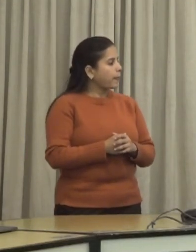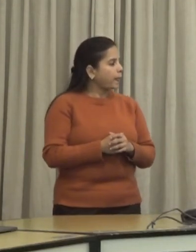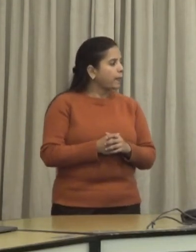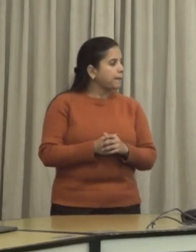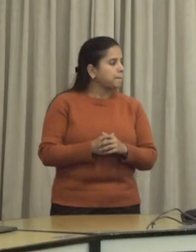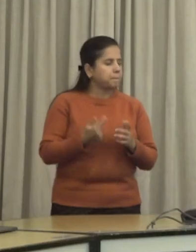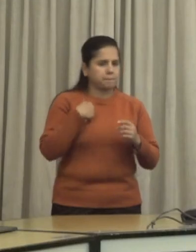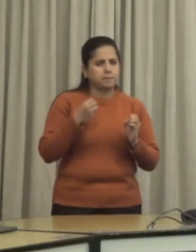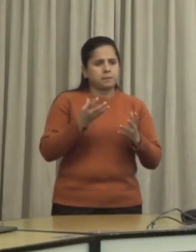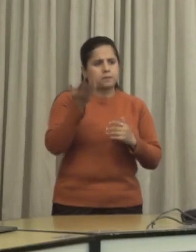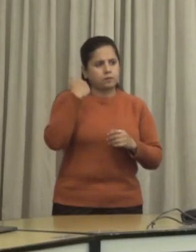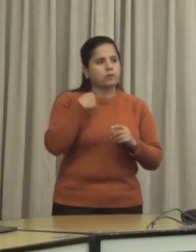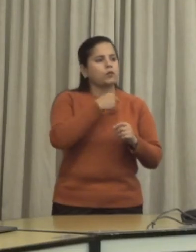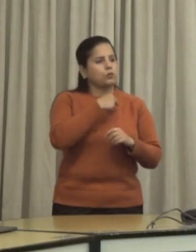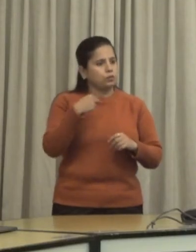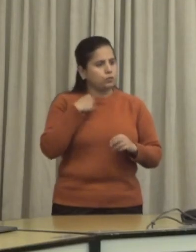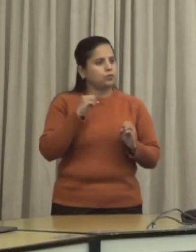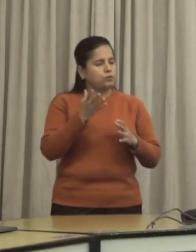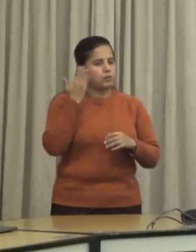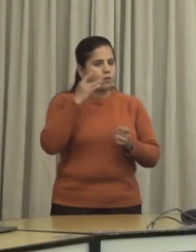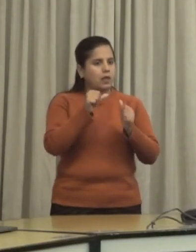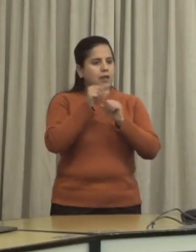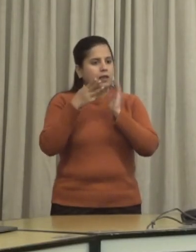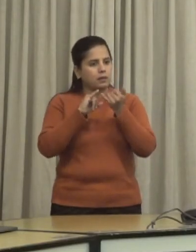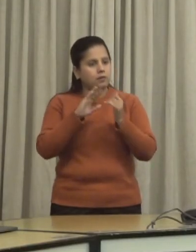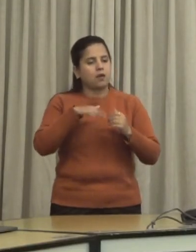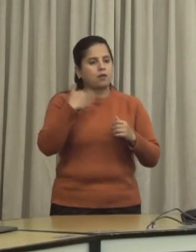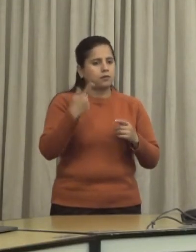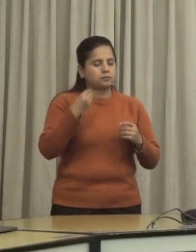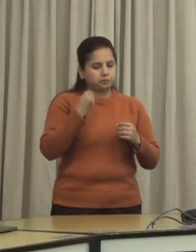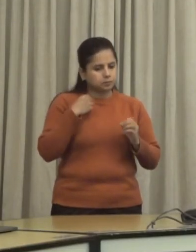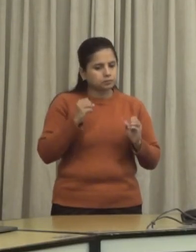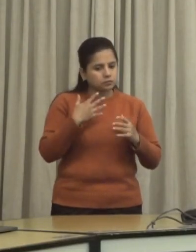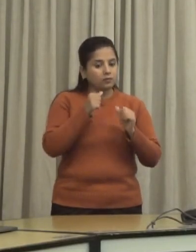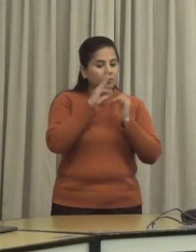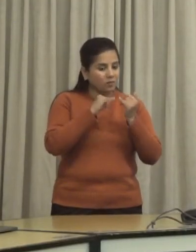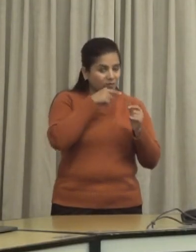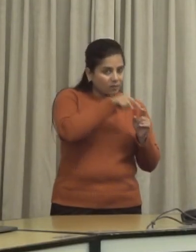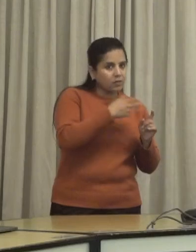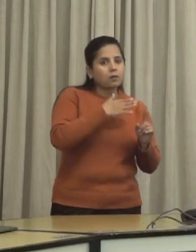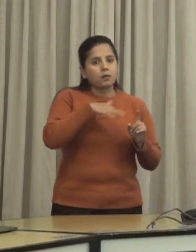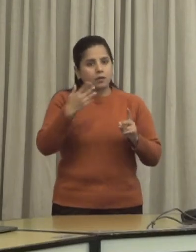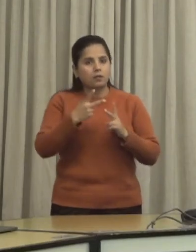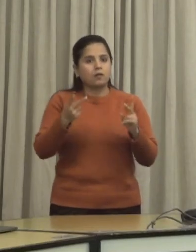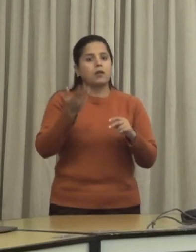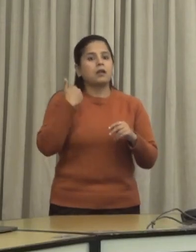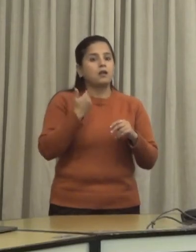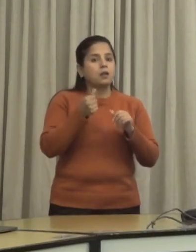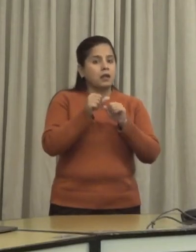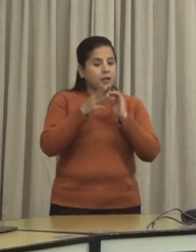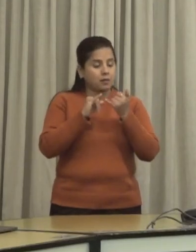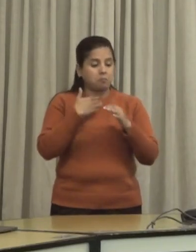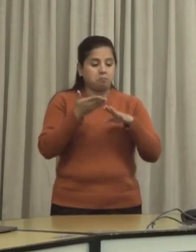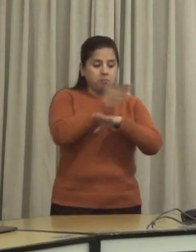I start my journey as a doctor before AIIMS and after while I was in AIIMS. So before AIIMS, if I